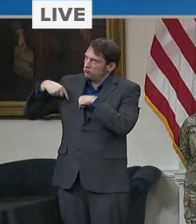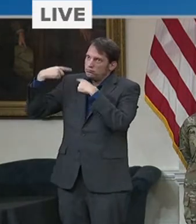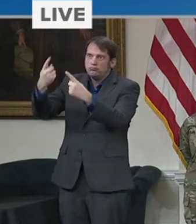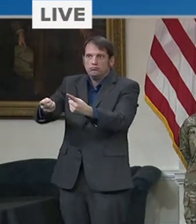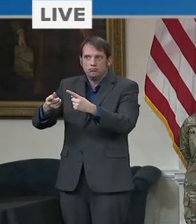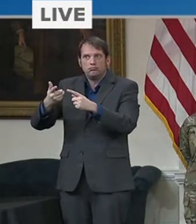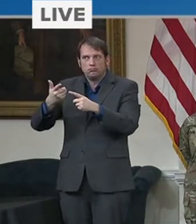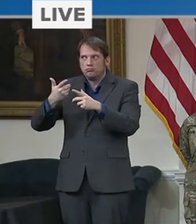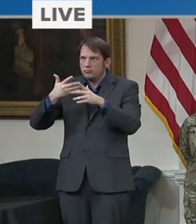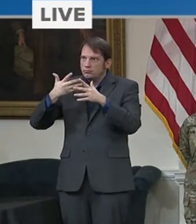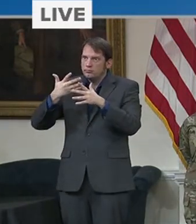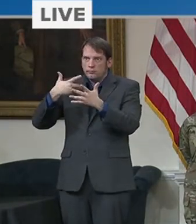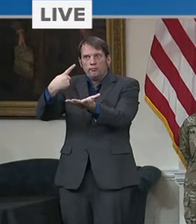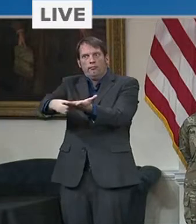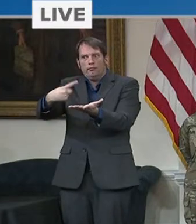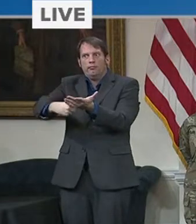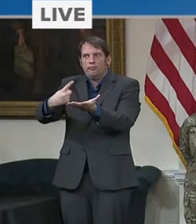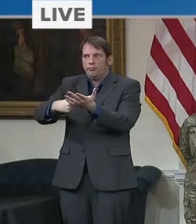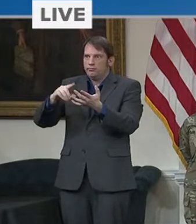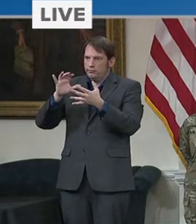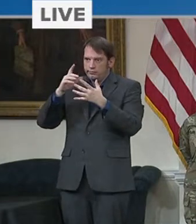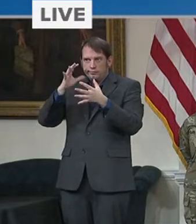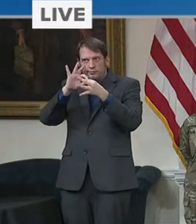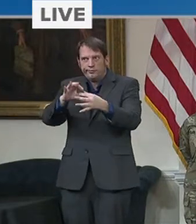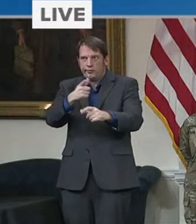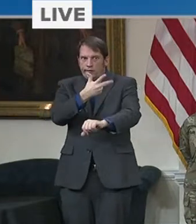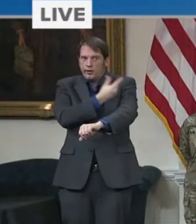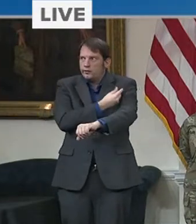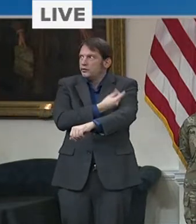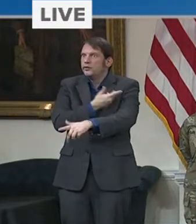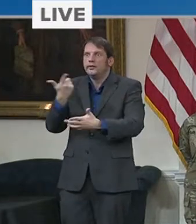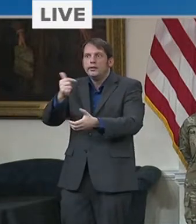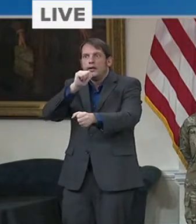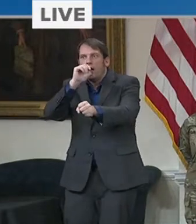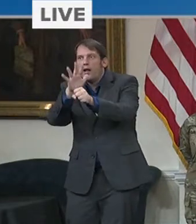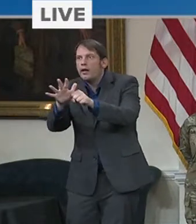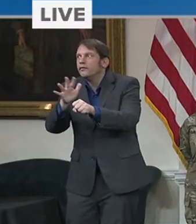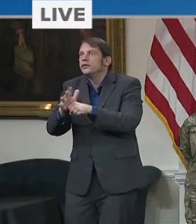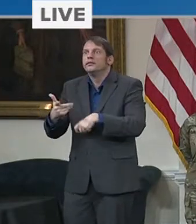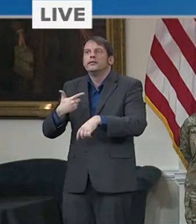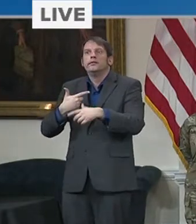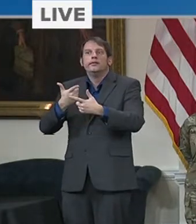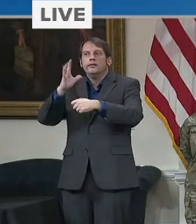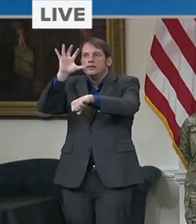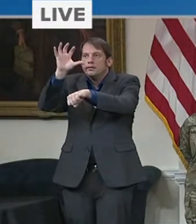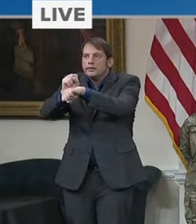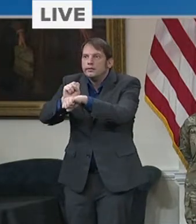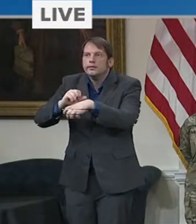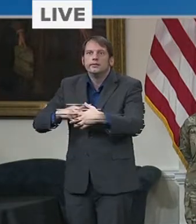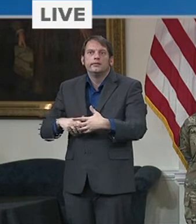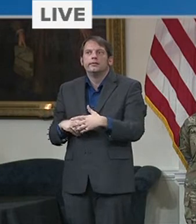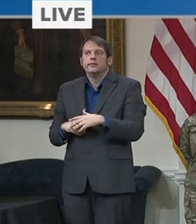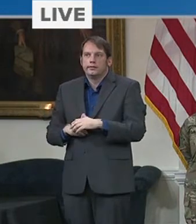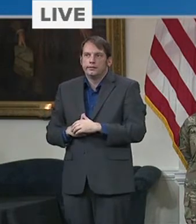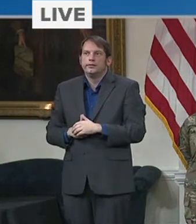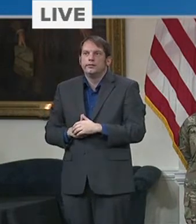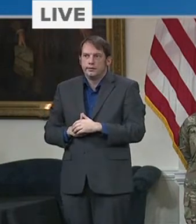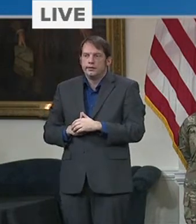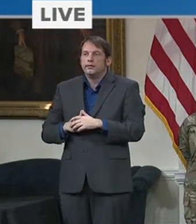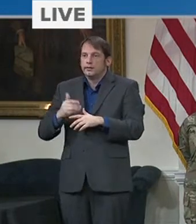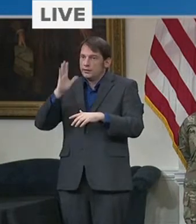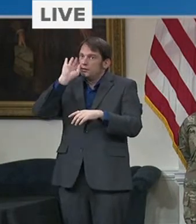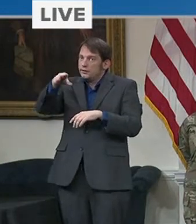extremely limited supply of vaccines, these appointments will fill up very quickly, and you